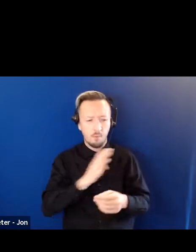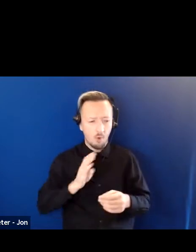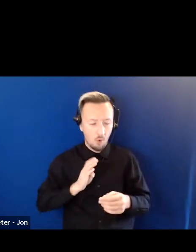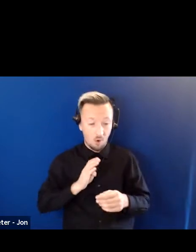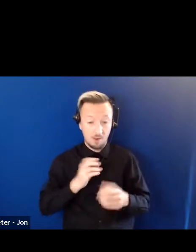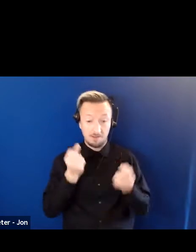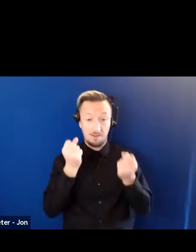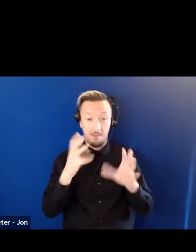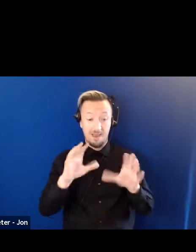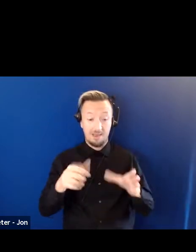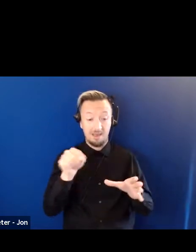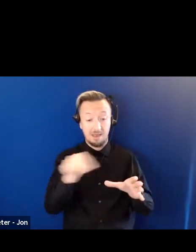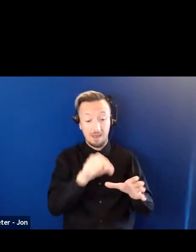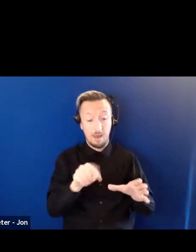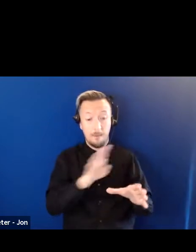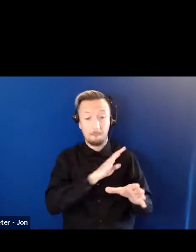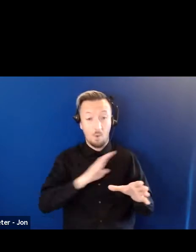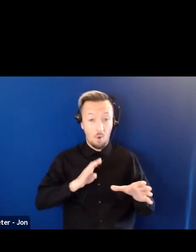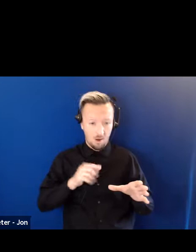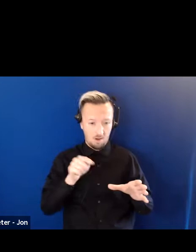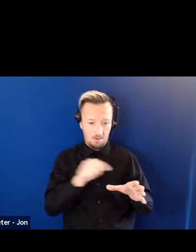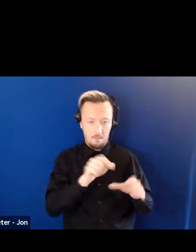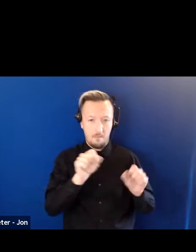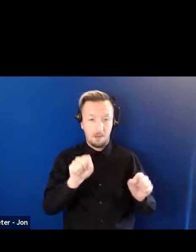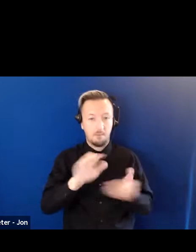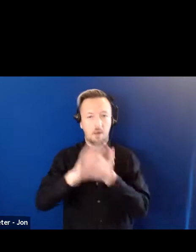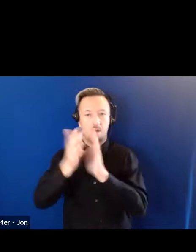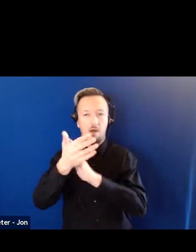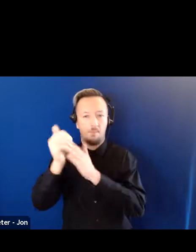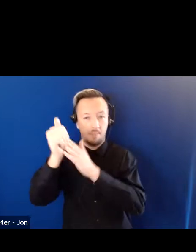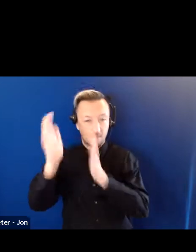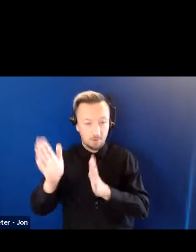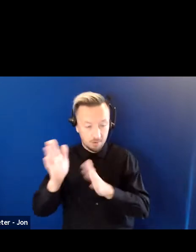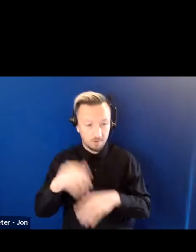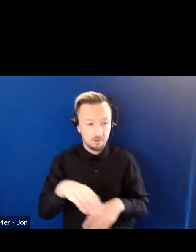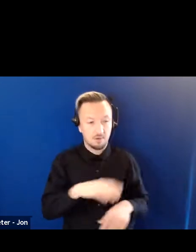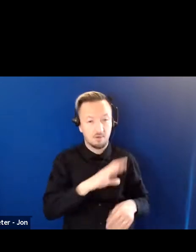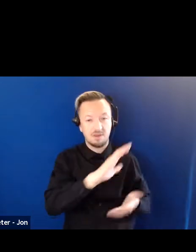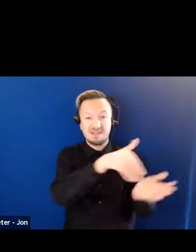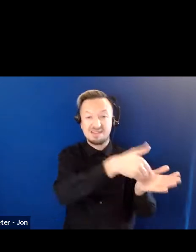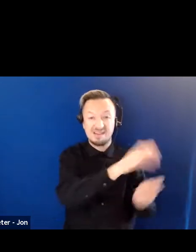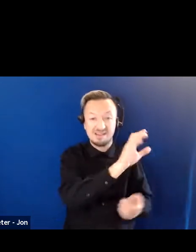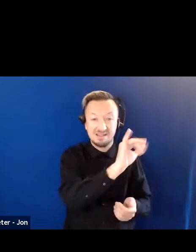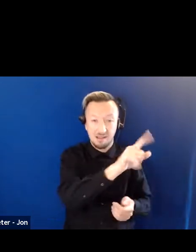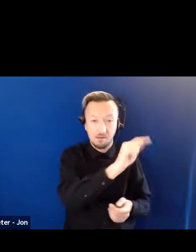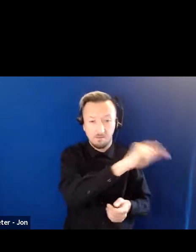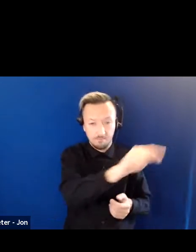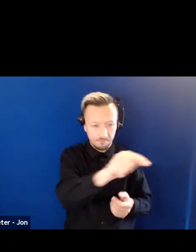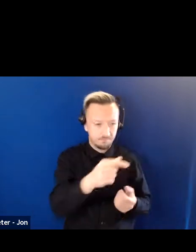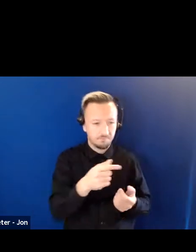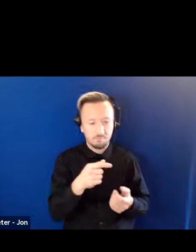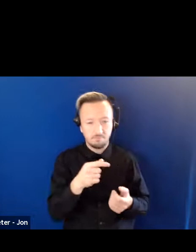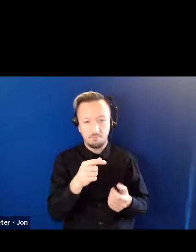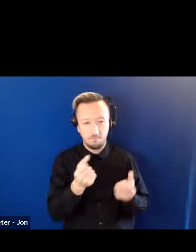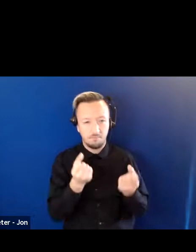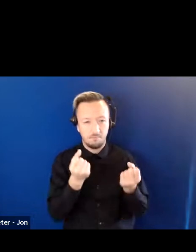potential leaders. The centers usually work with individuals that may,